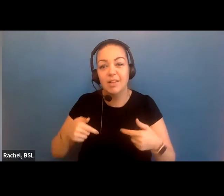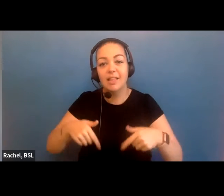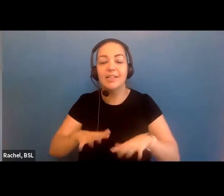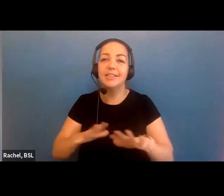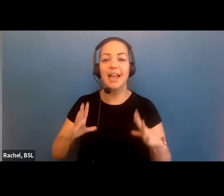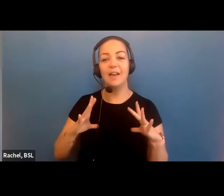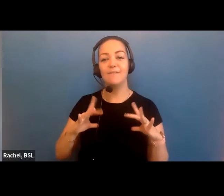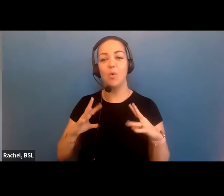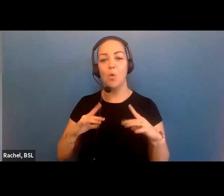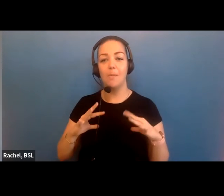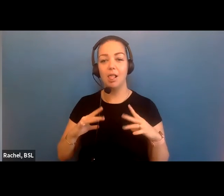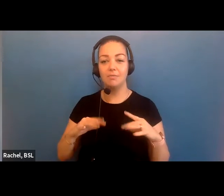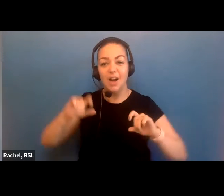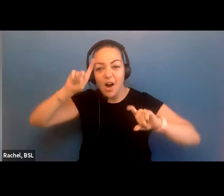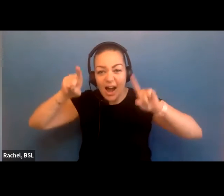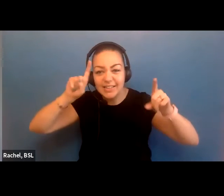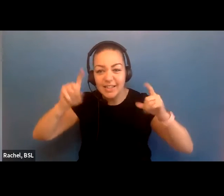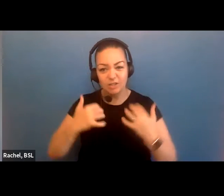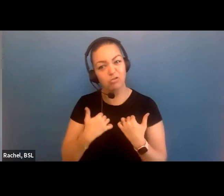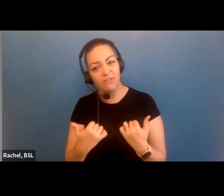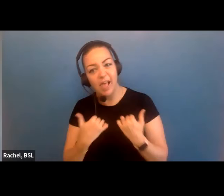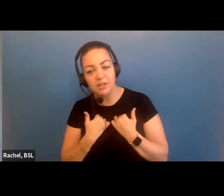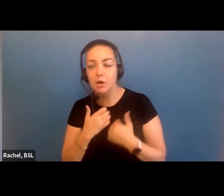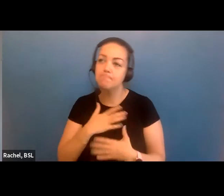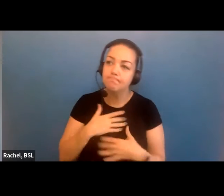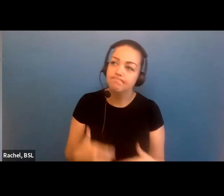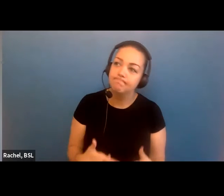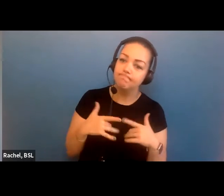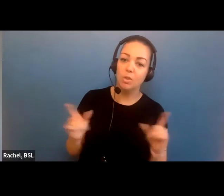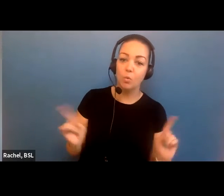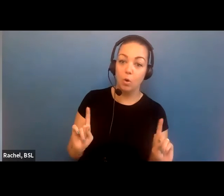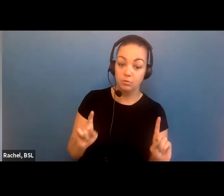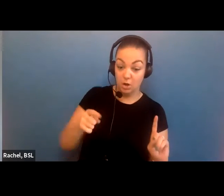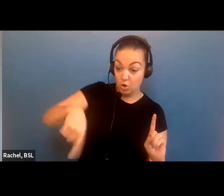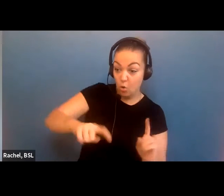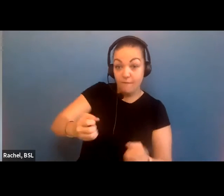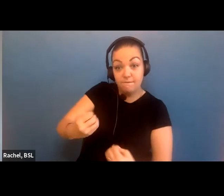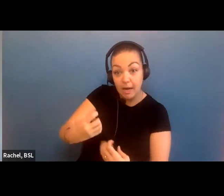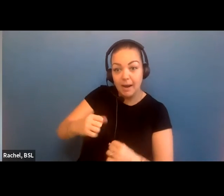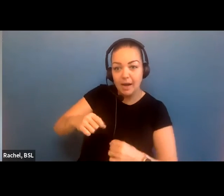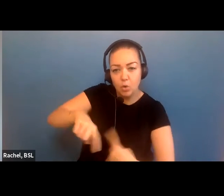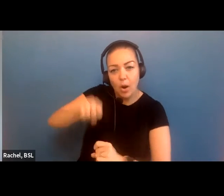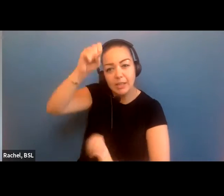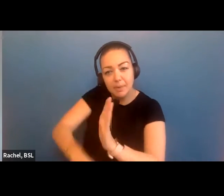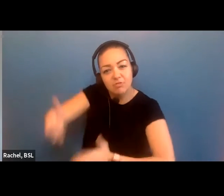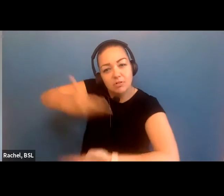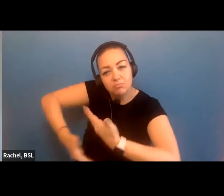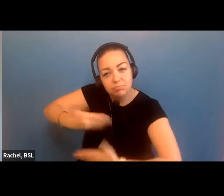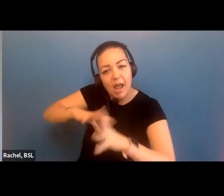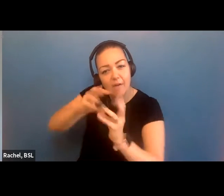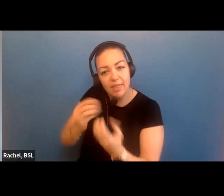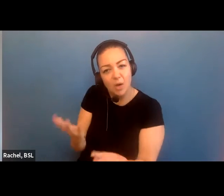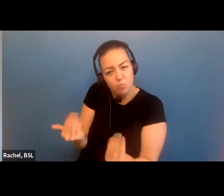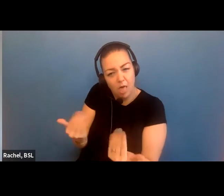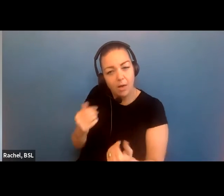for ideas and reflections, and we really welcome your feedback and, as I said, your input from your questions and even from your own experiences and stories as well.